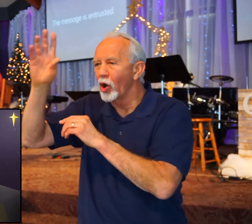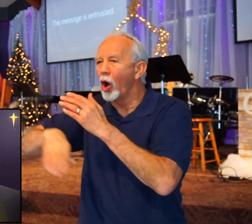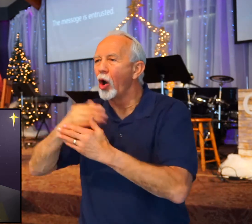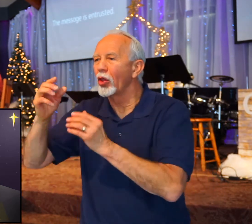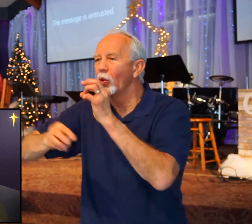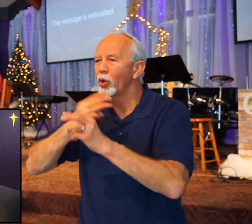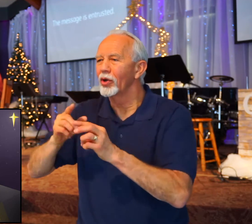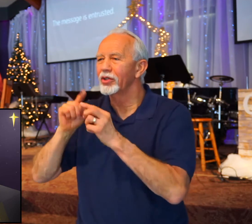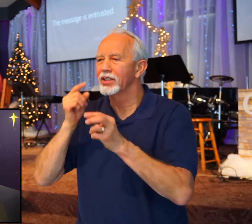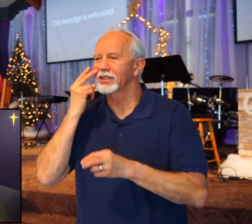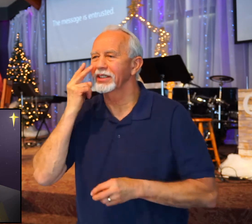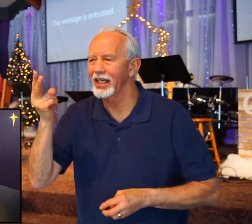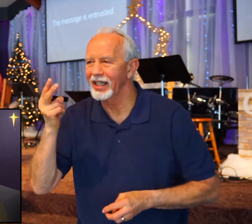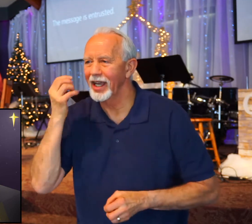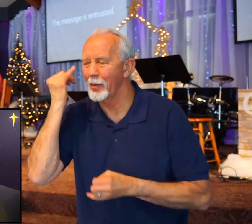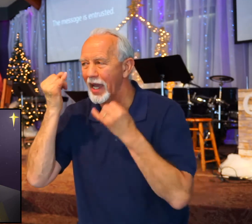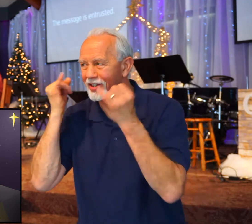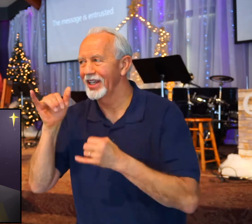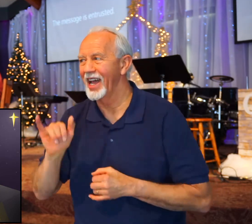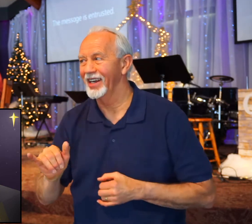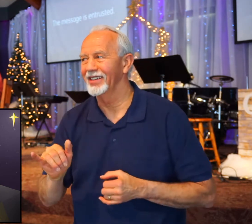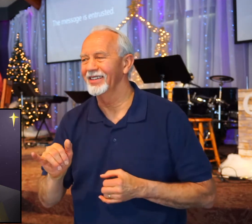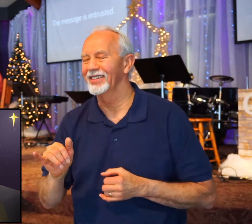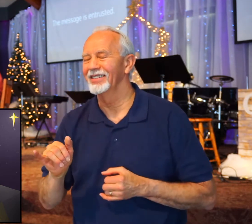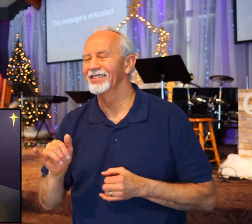to see." Imagine that.